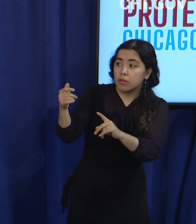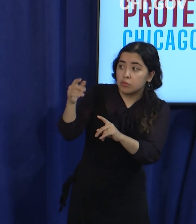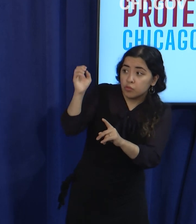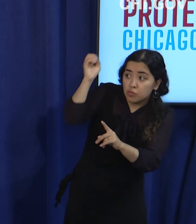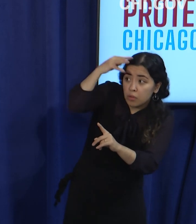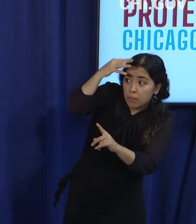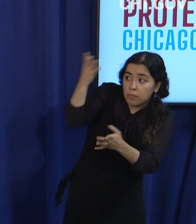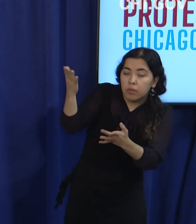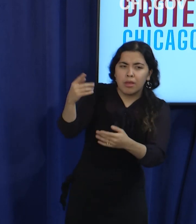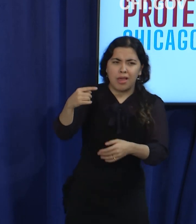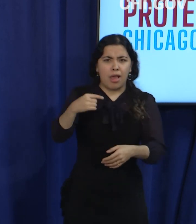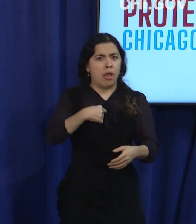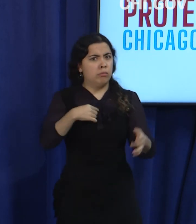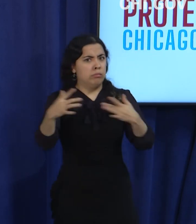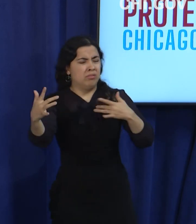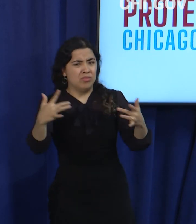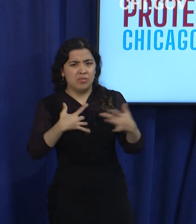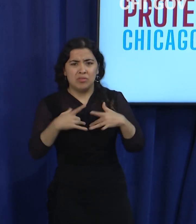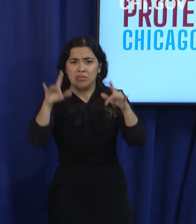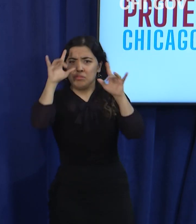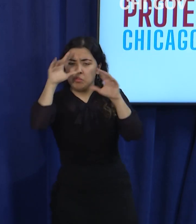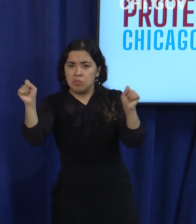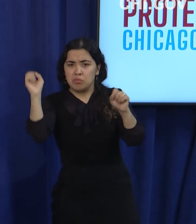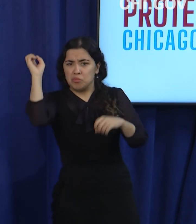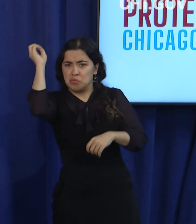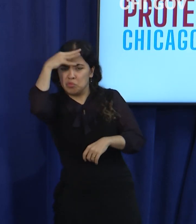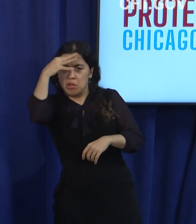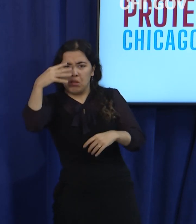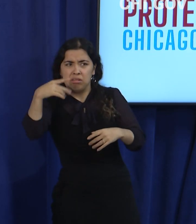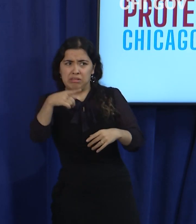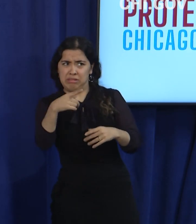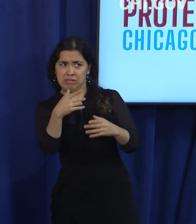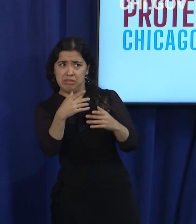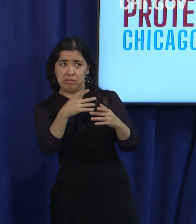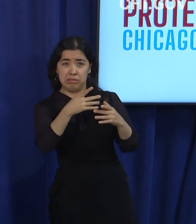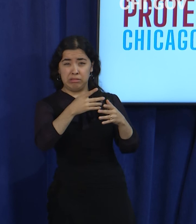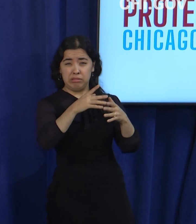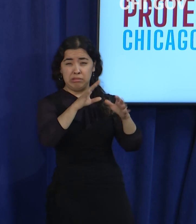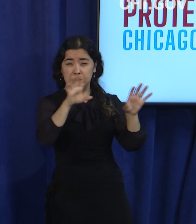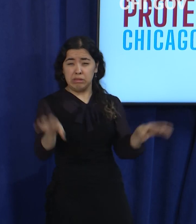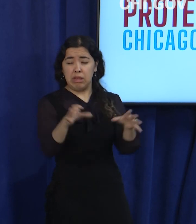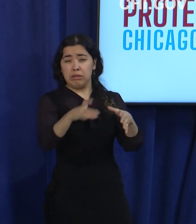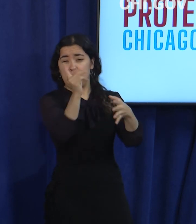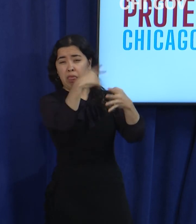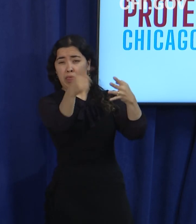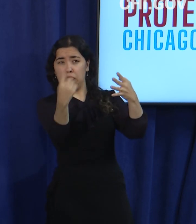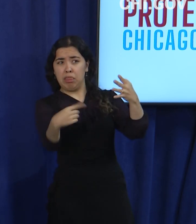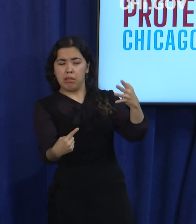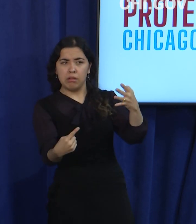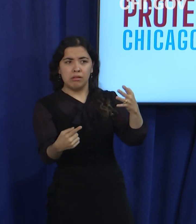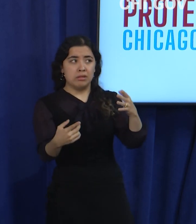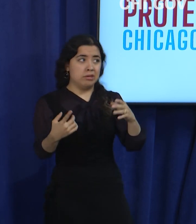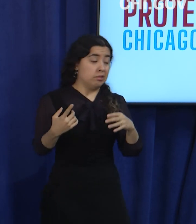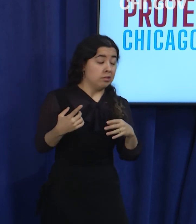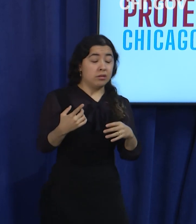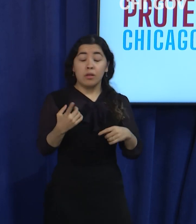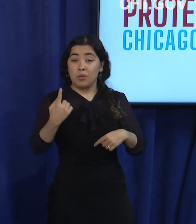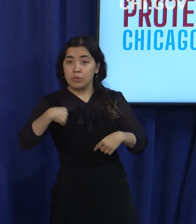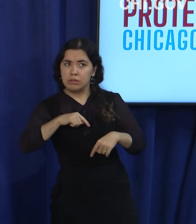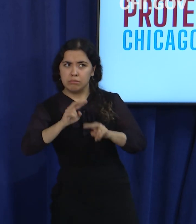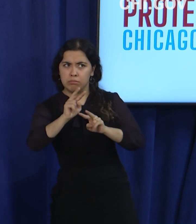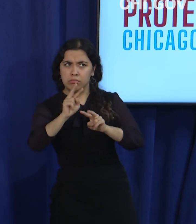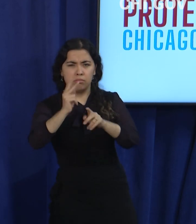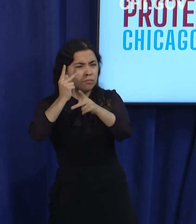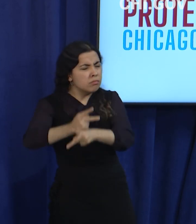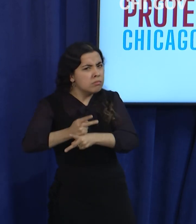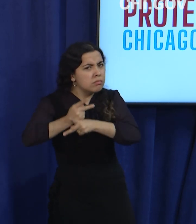does before Joe Biden takes the oath of office on January 20th. I think we've all got to be diligent. I know the lawyers are going to be diligent,